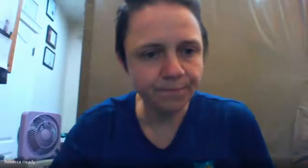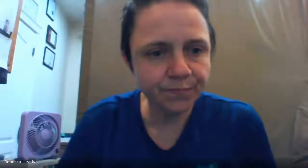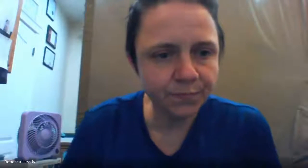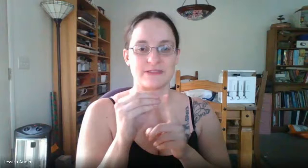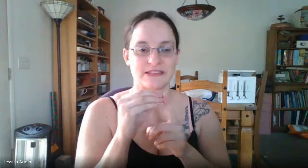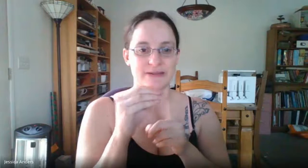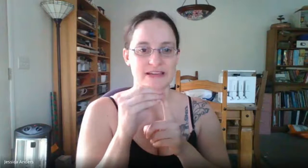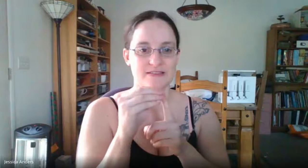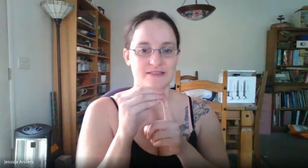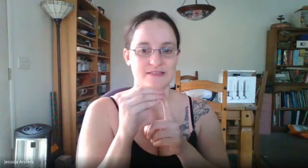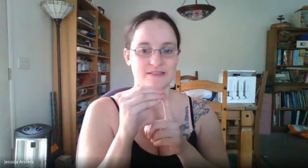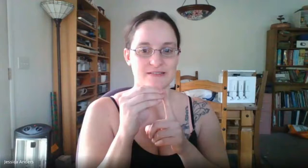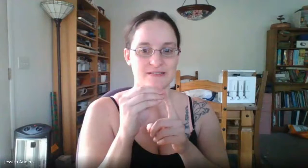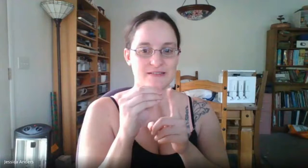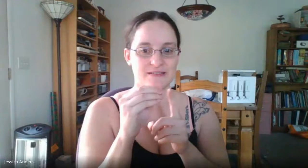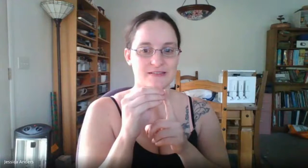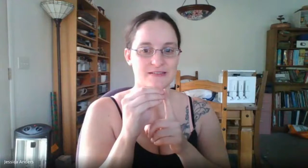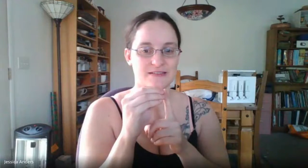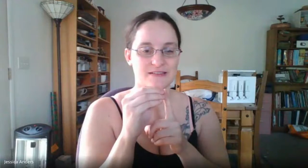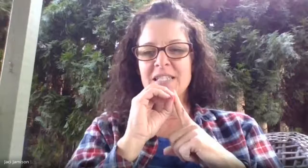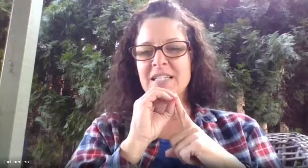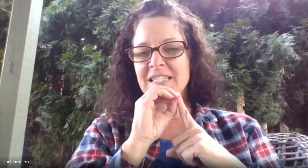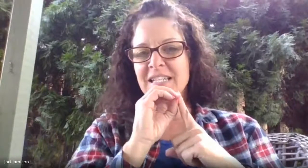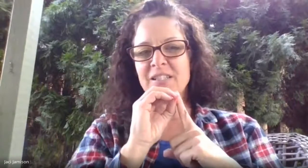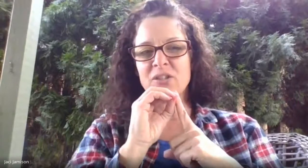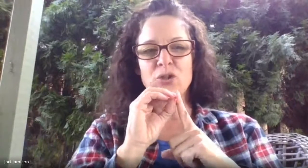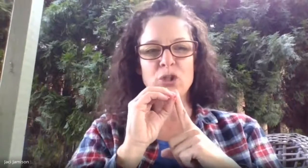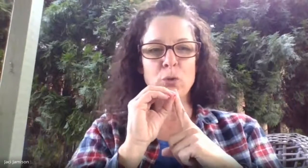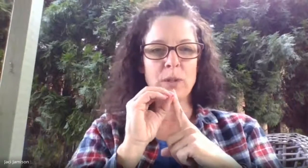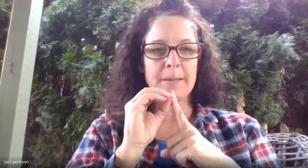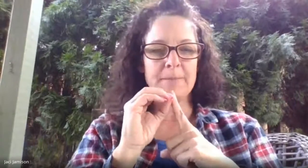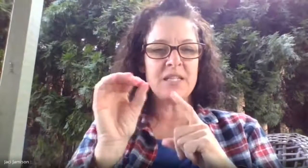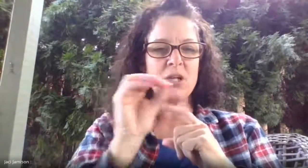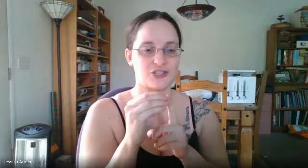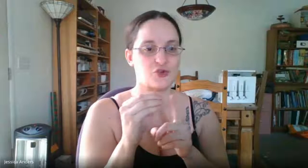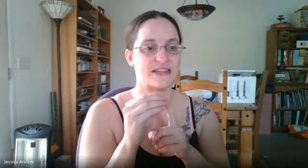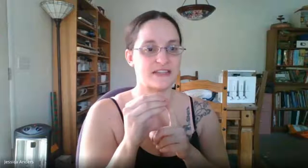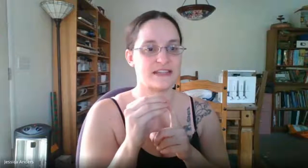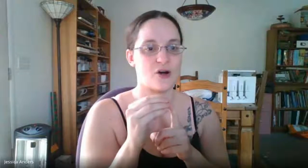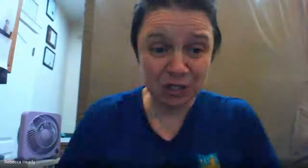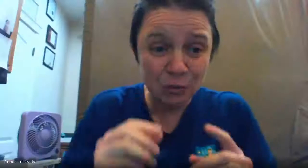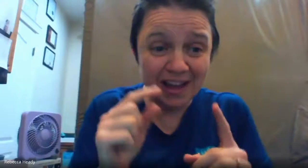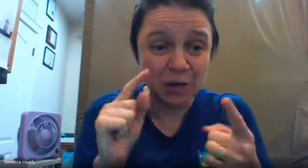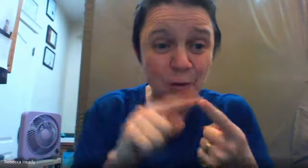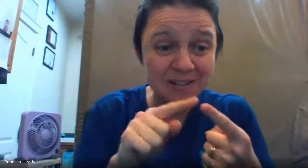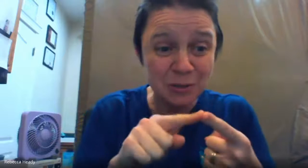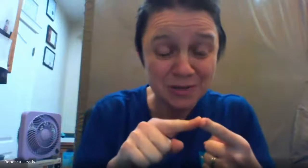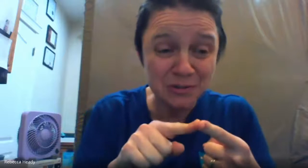What would this be? that's a signed exact English for 2. Yeah. oh, like Oh. 2, like you're going to the